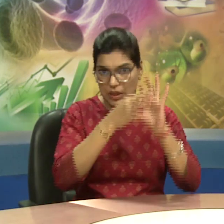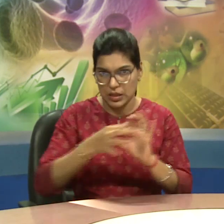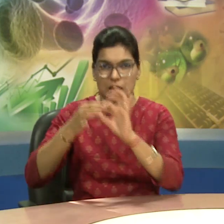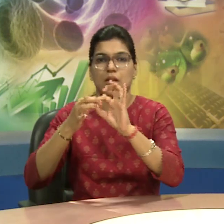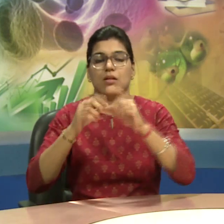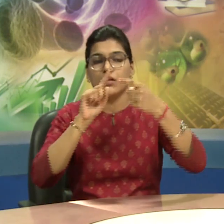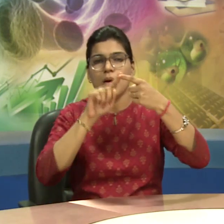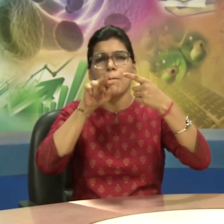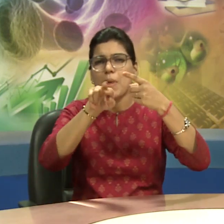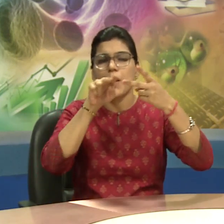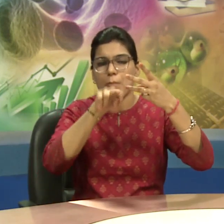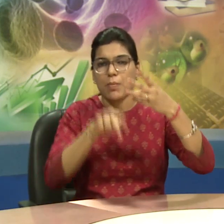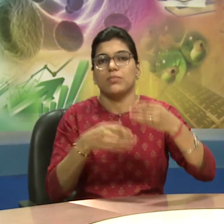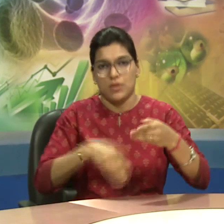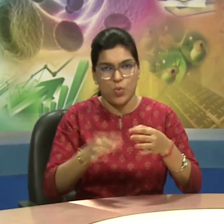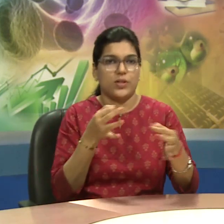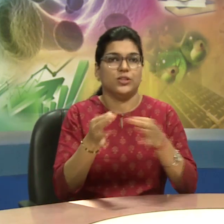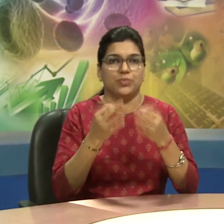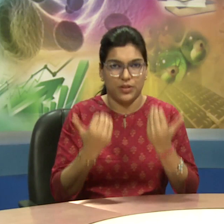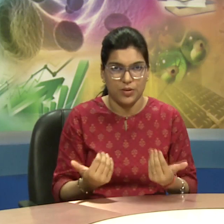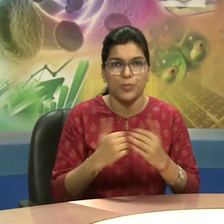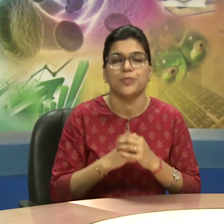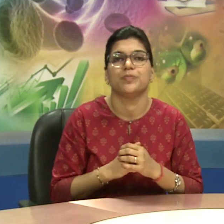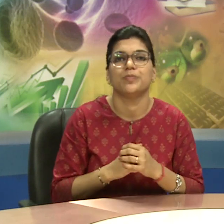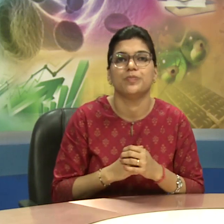Responsibility of self-help.